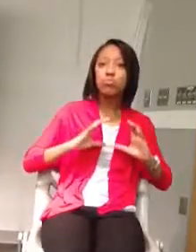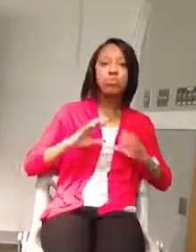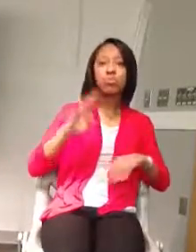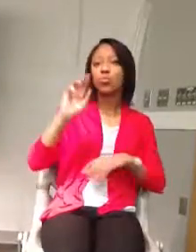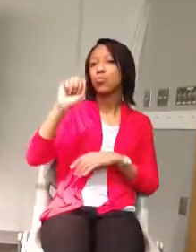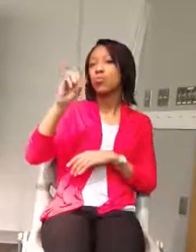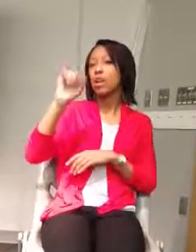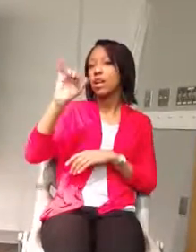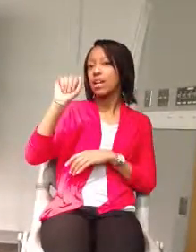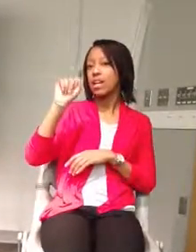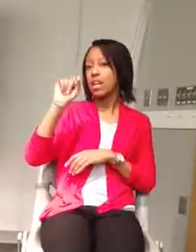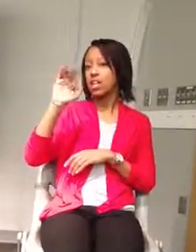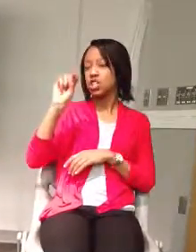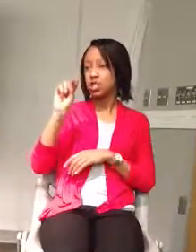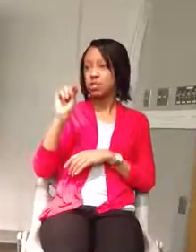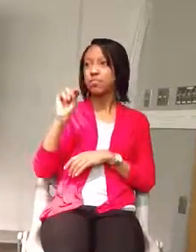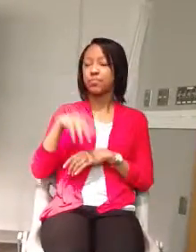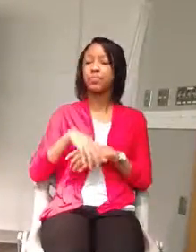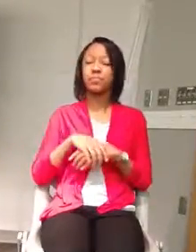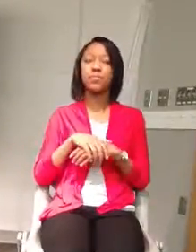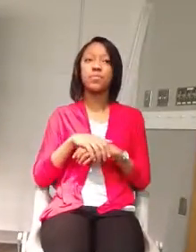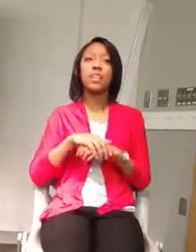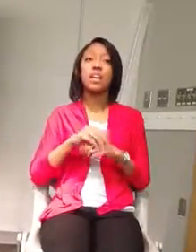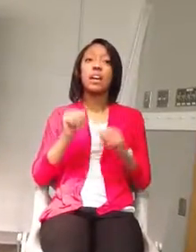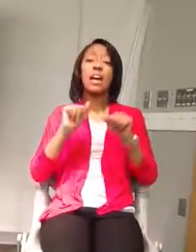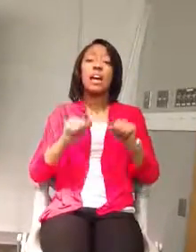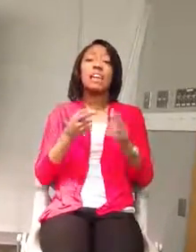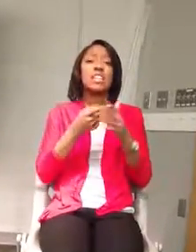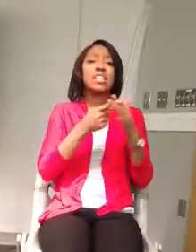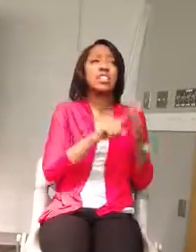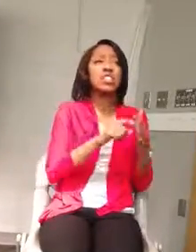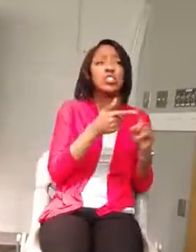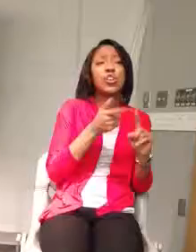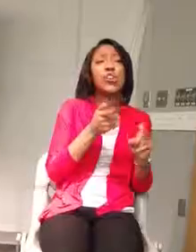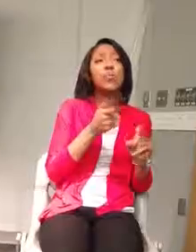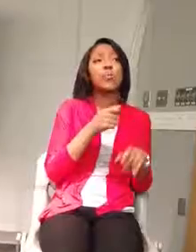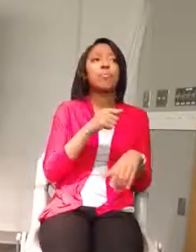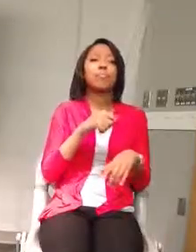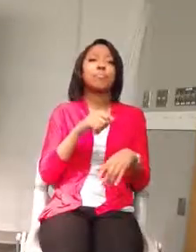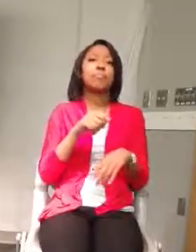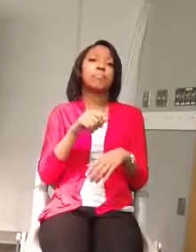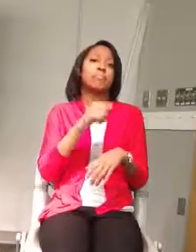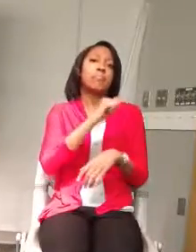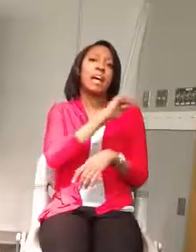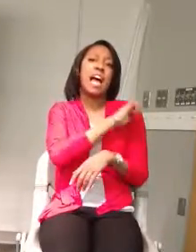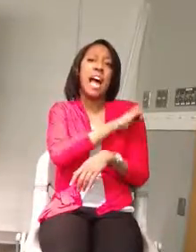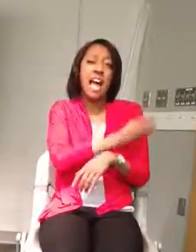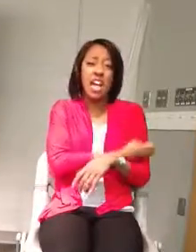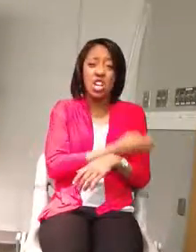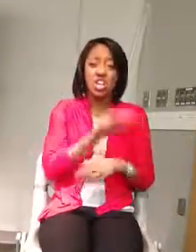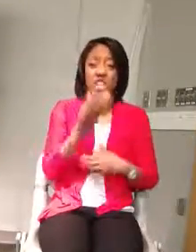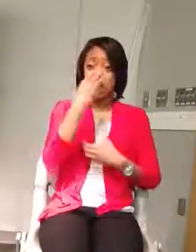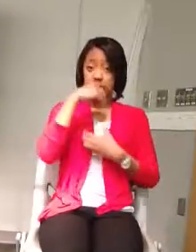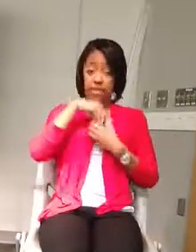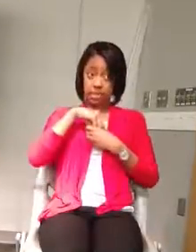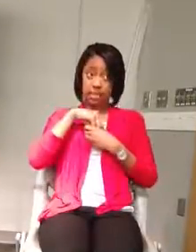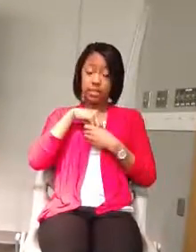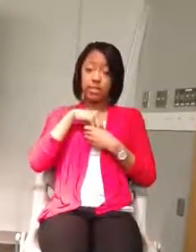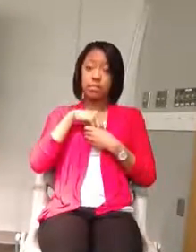Initiation can also be affected by excess energy intake from macronutrients and alcohol, as well as limited